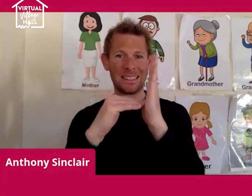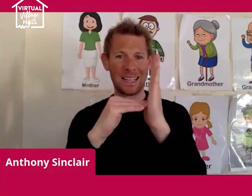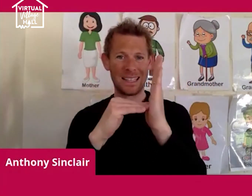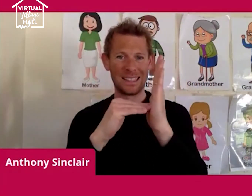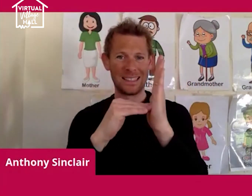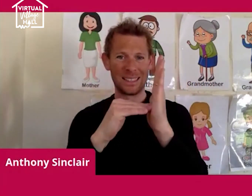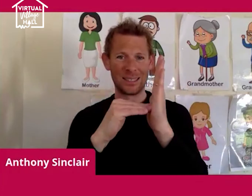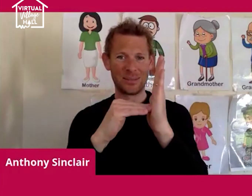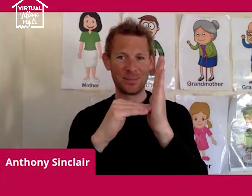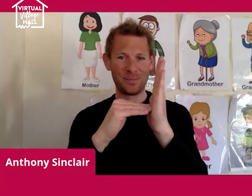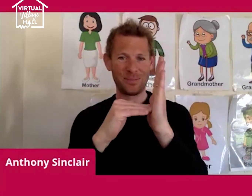Z.